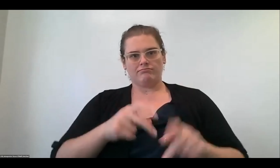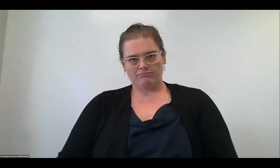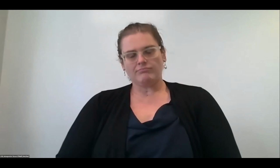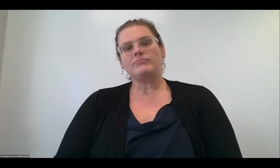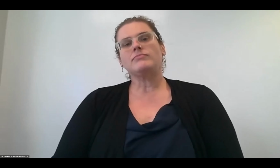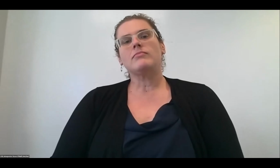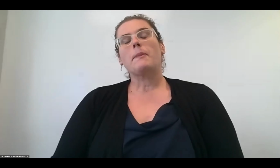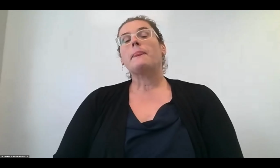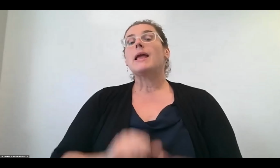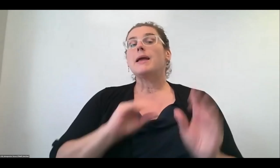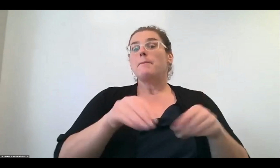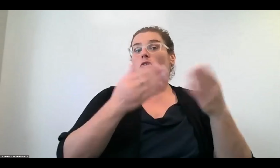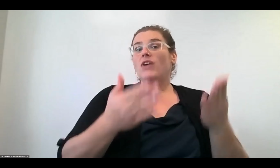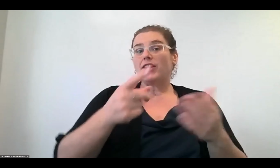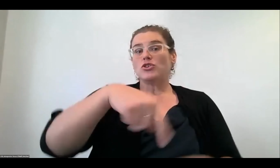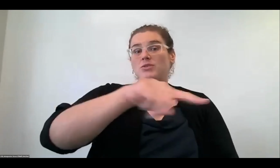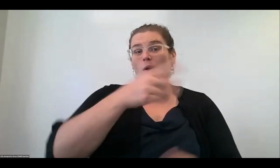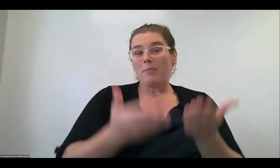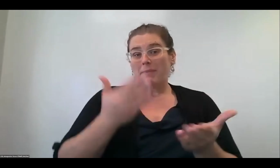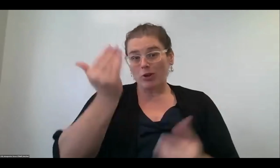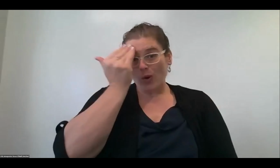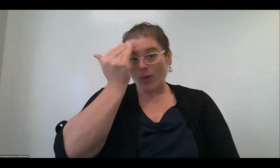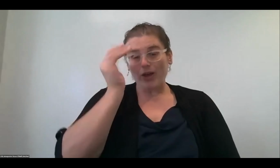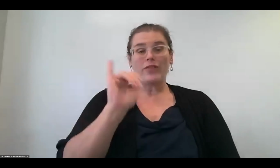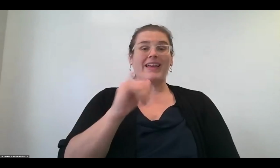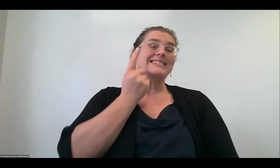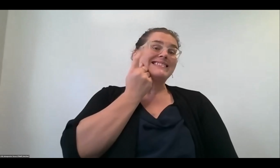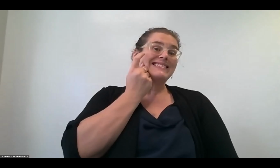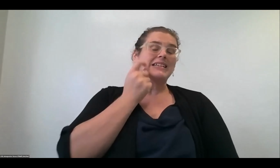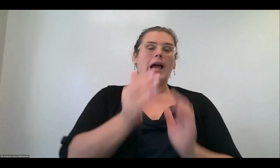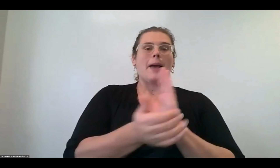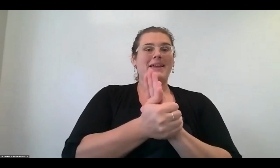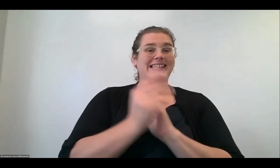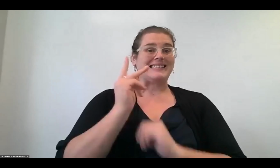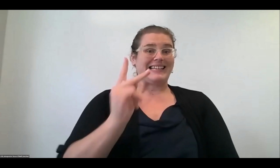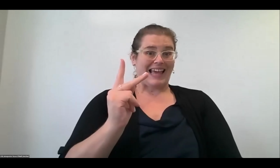Providers may be aware that we, in our recent Appendix K,